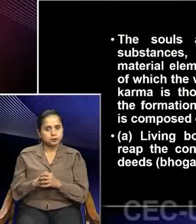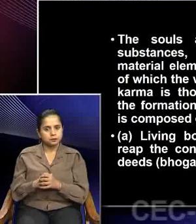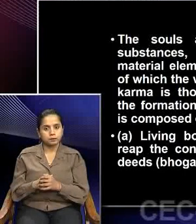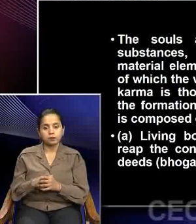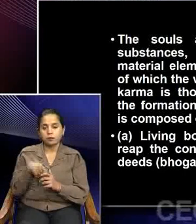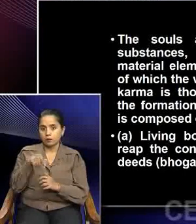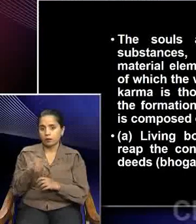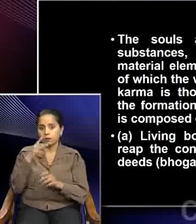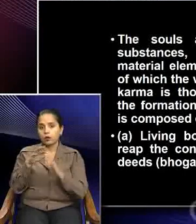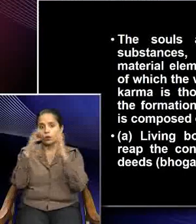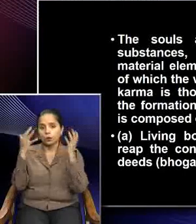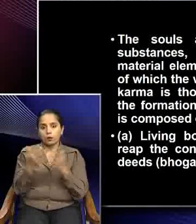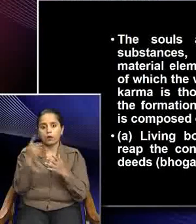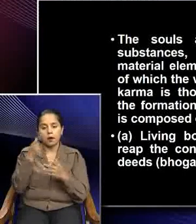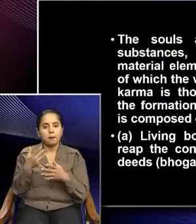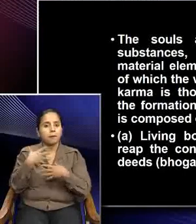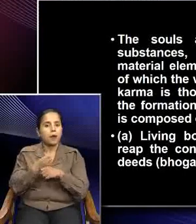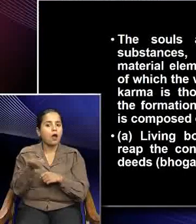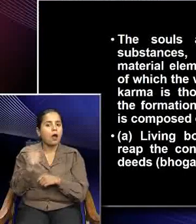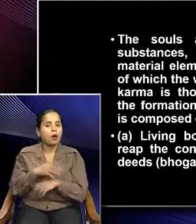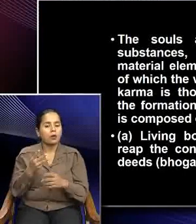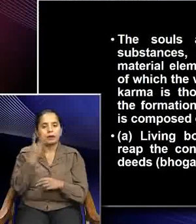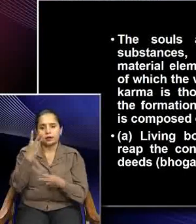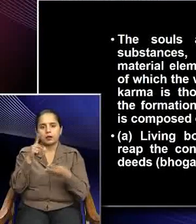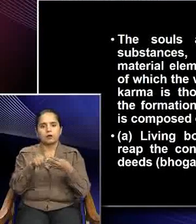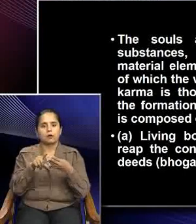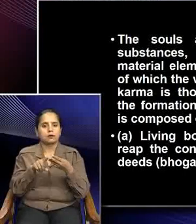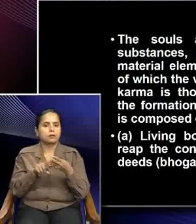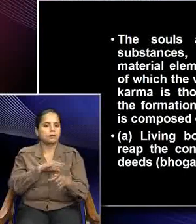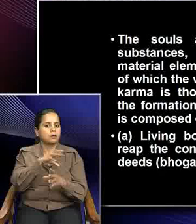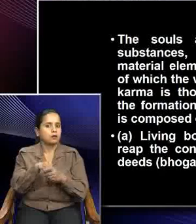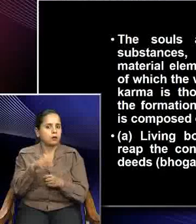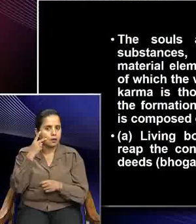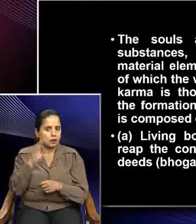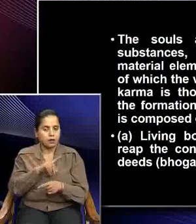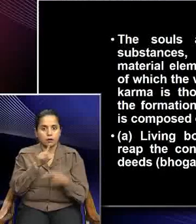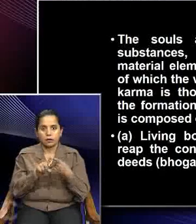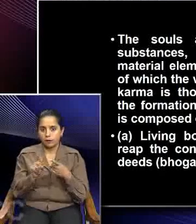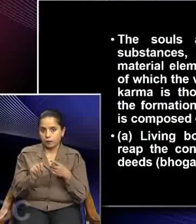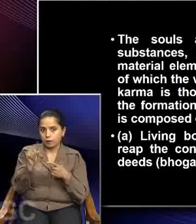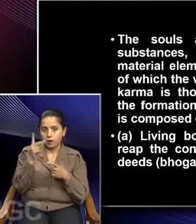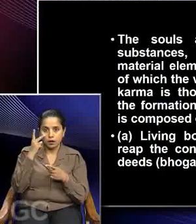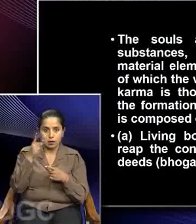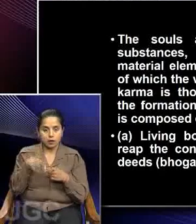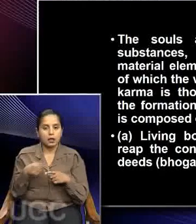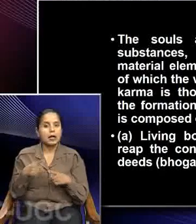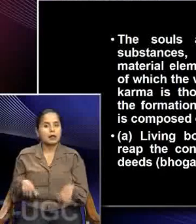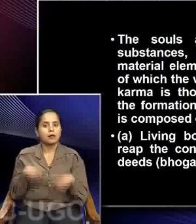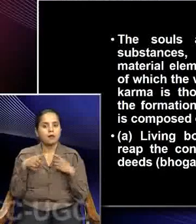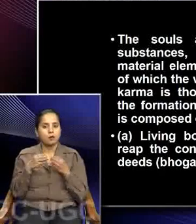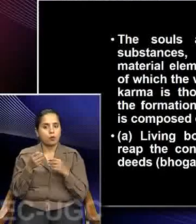And the world is composed of three things basically. The first is living